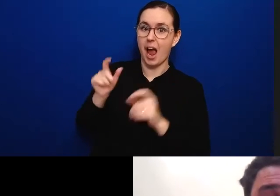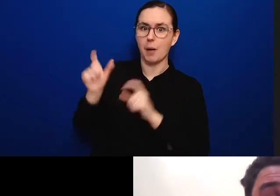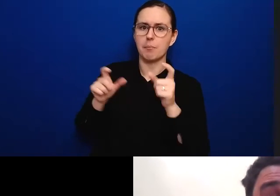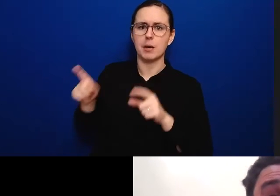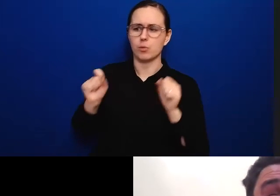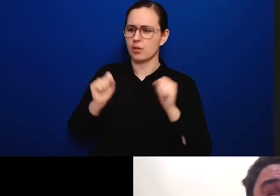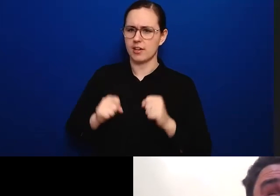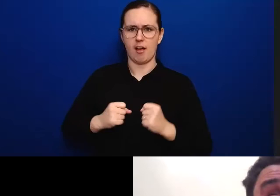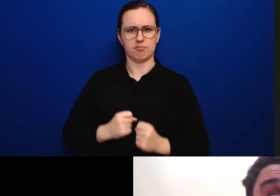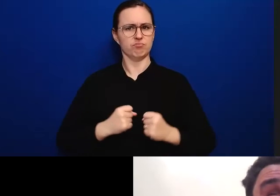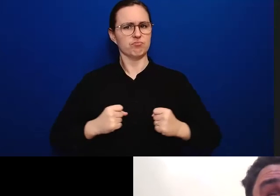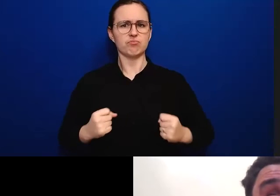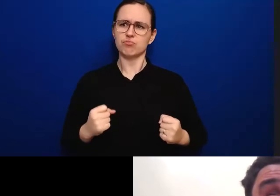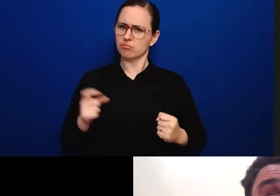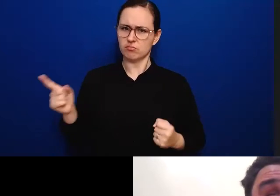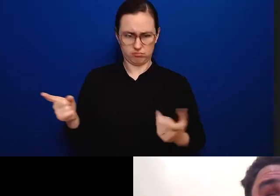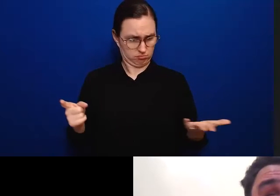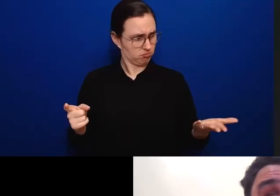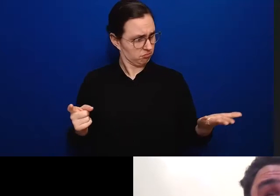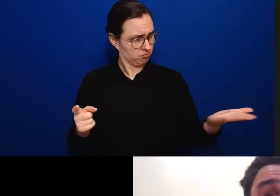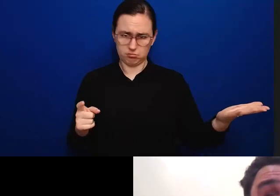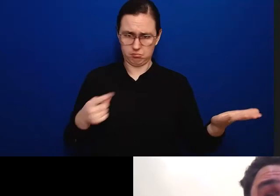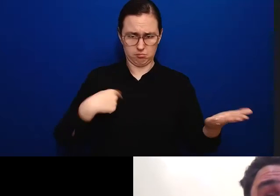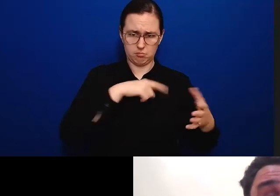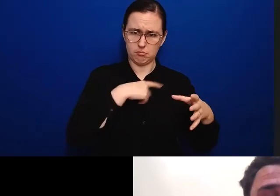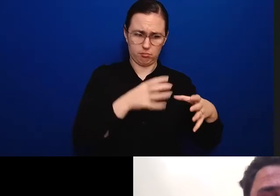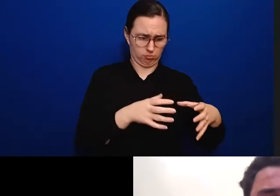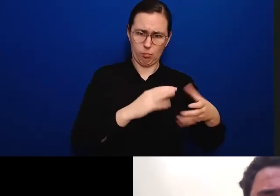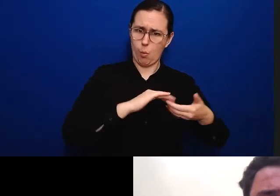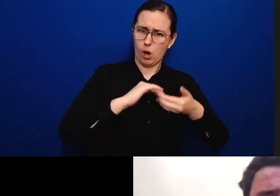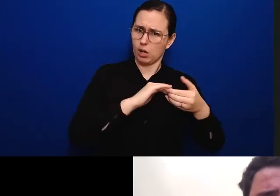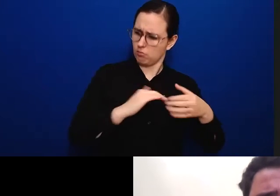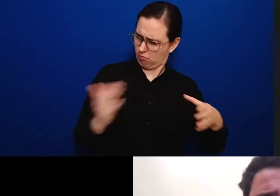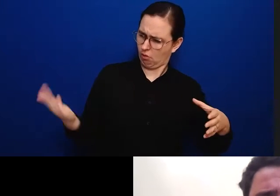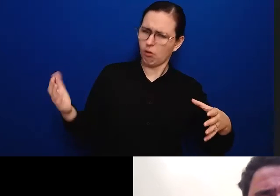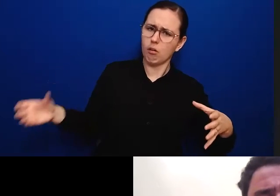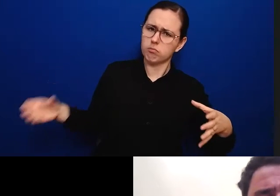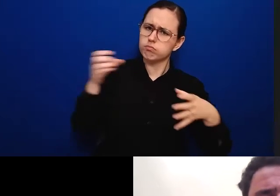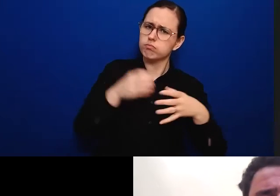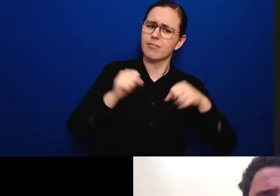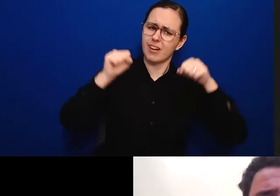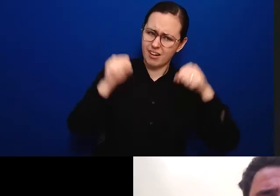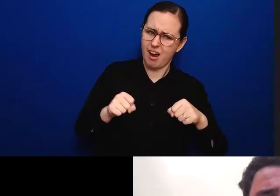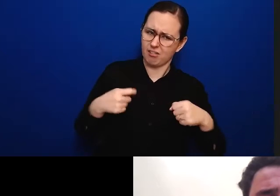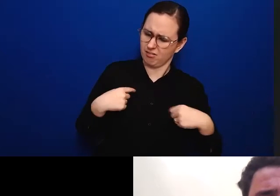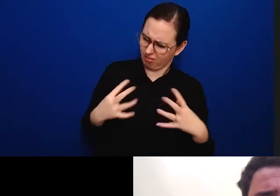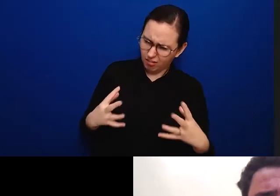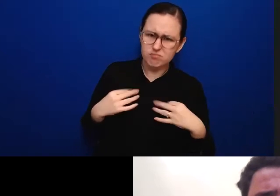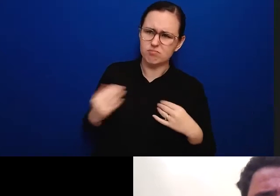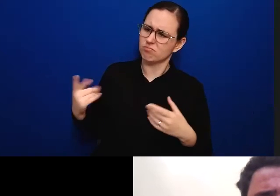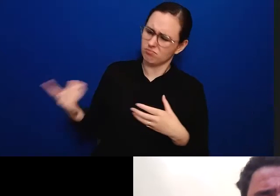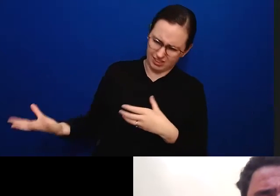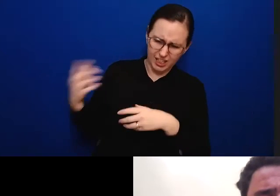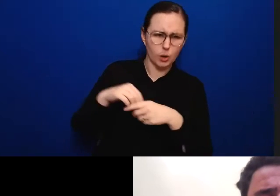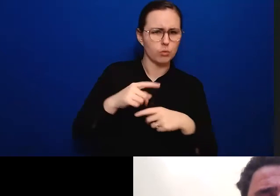youth with disabilities, and our organization will be inclusive of youth with disabilities. And together we will be achieving the principle